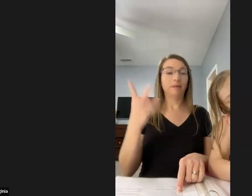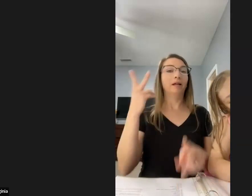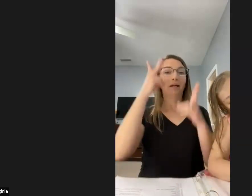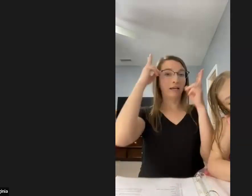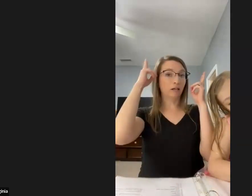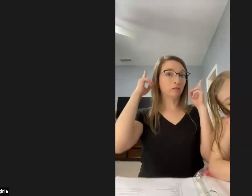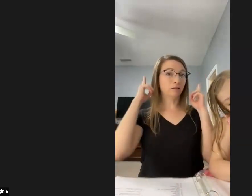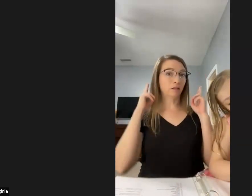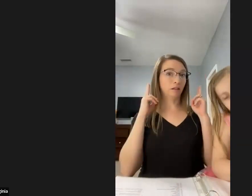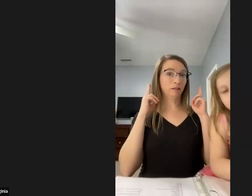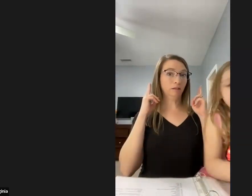Hair salon.